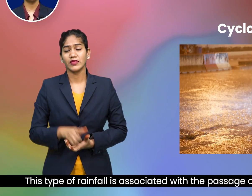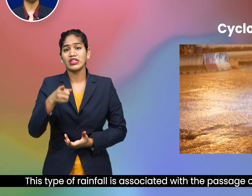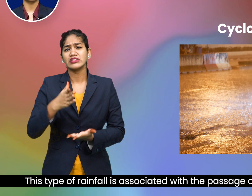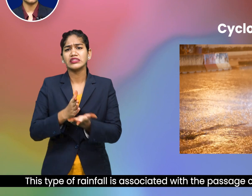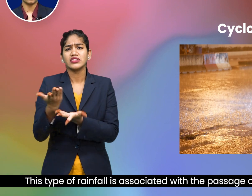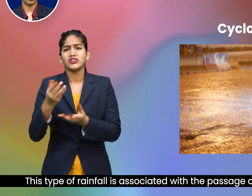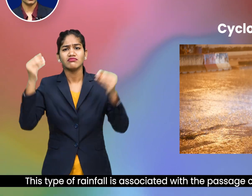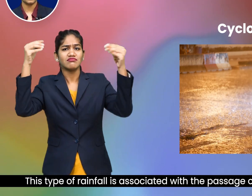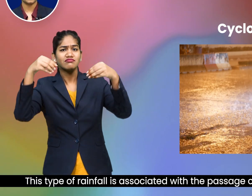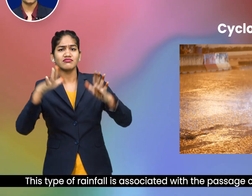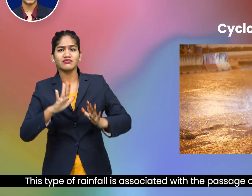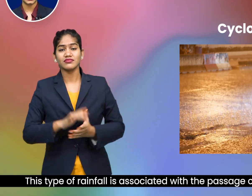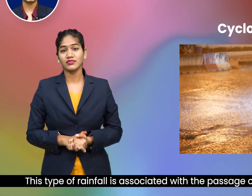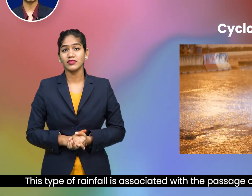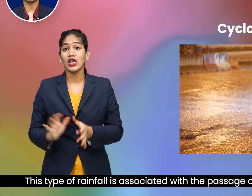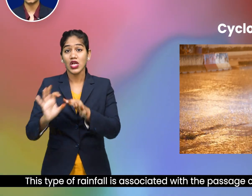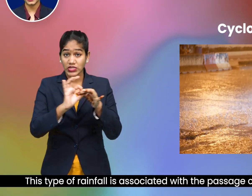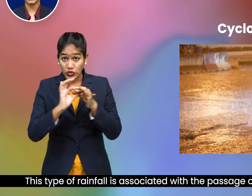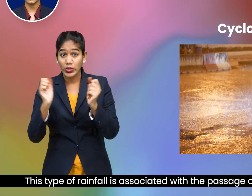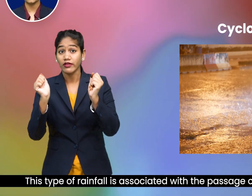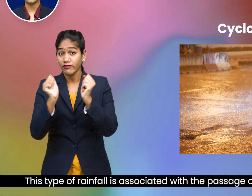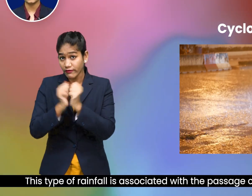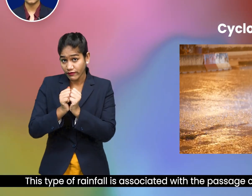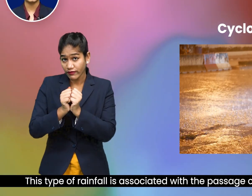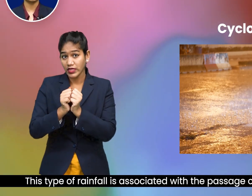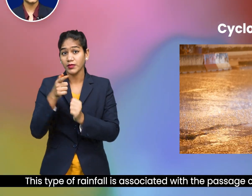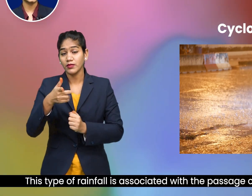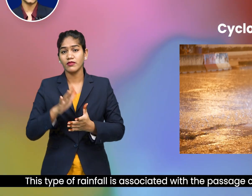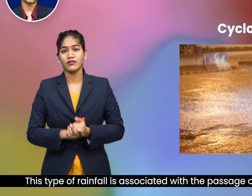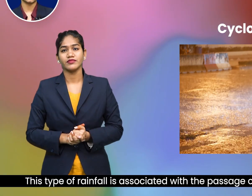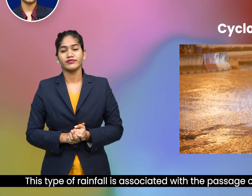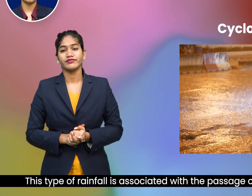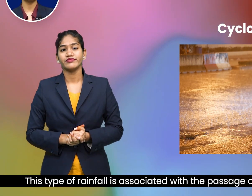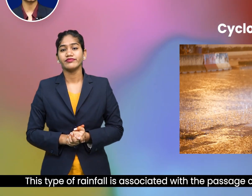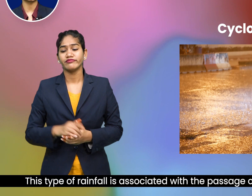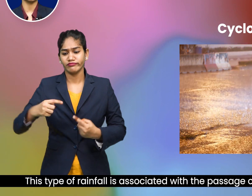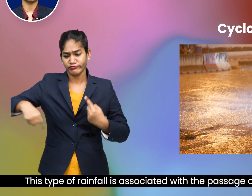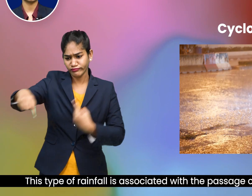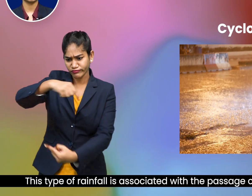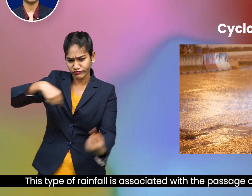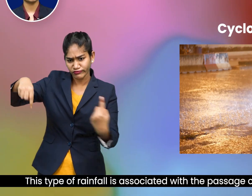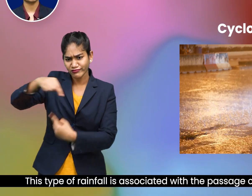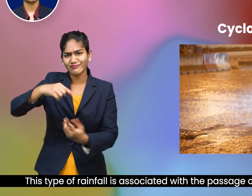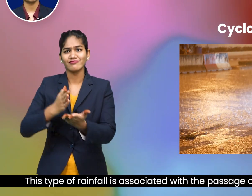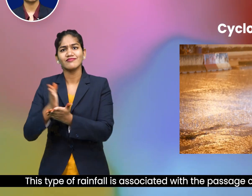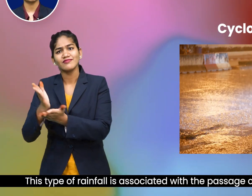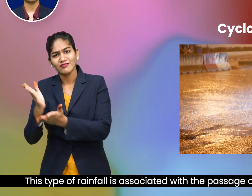This type of rainfall is associated with the passage of a cyclone